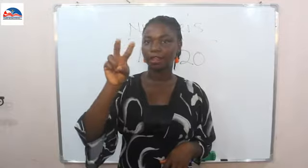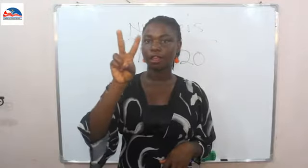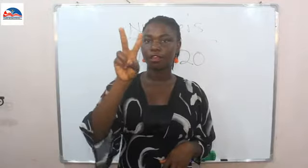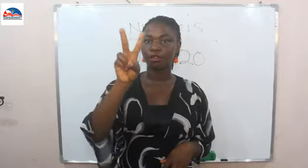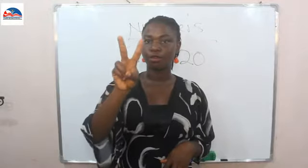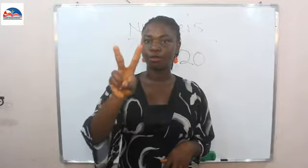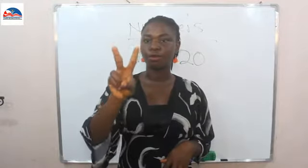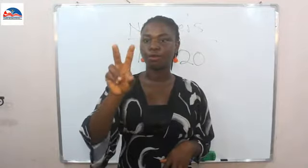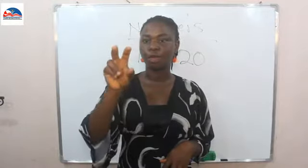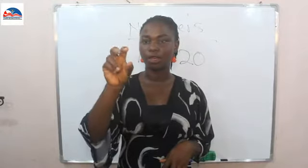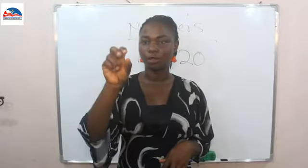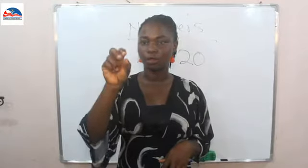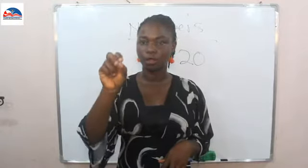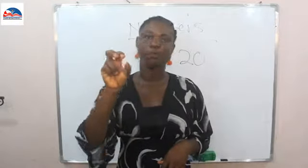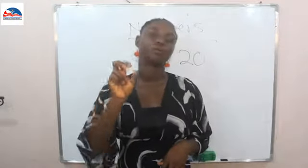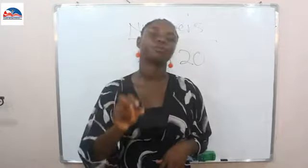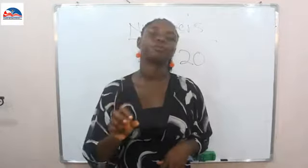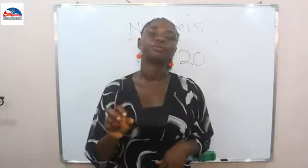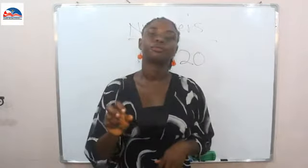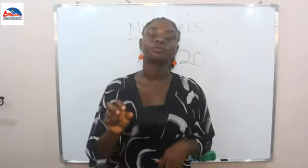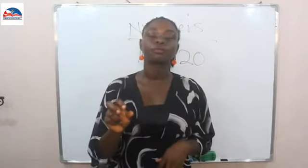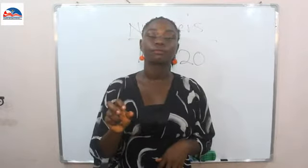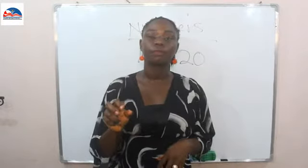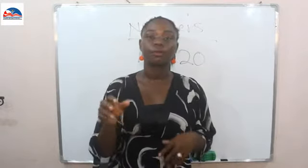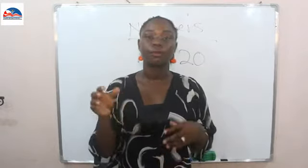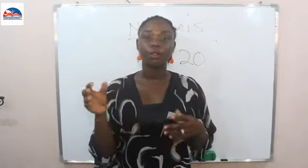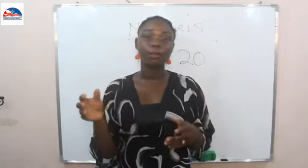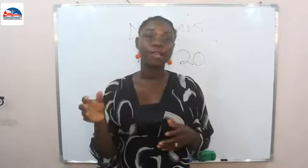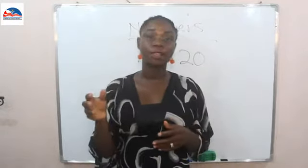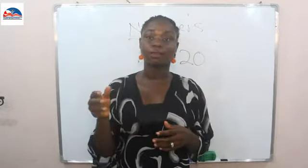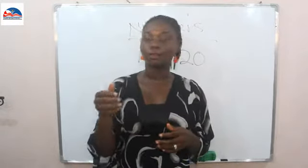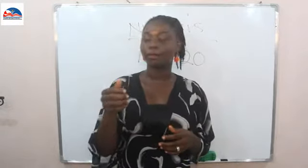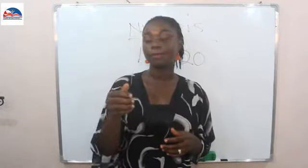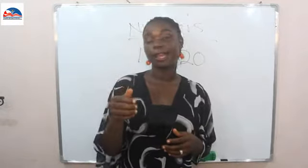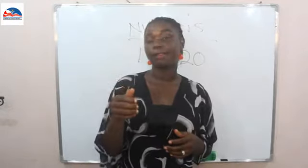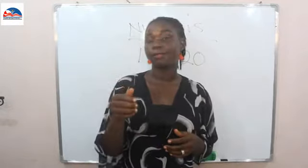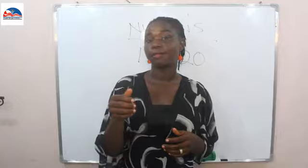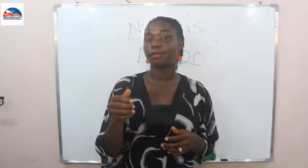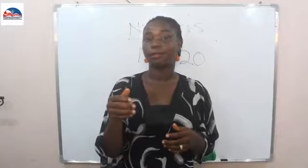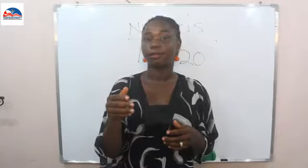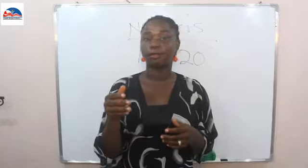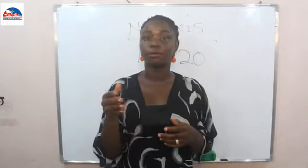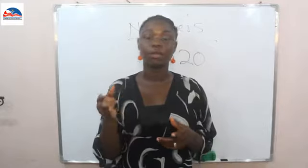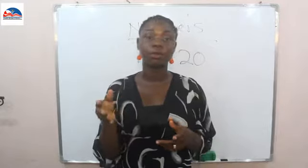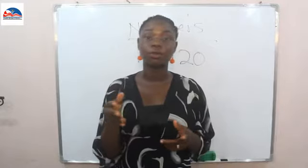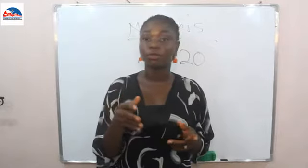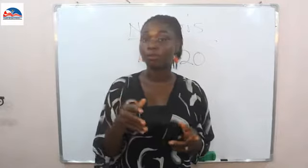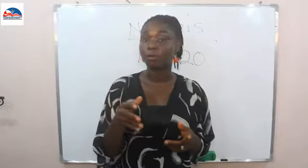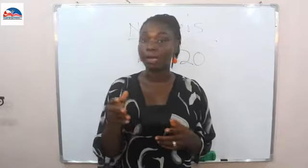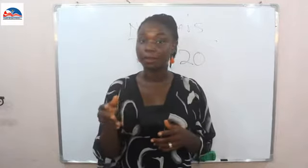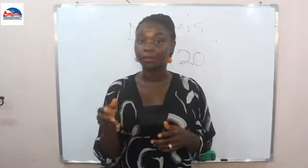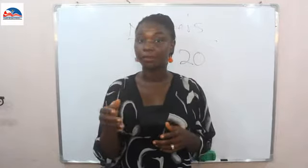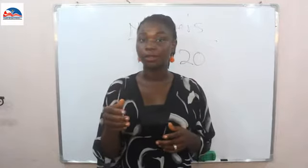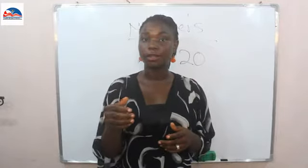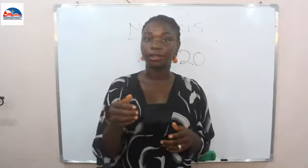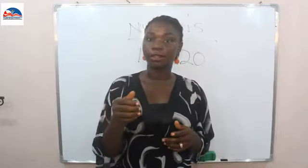19, and your 2 and your 0. Some persons sometimes, when they want to do from 11, they